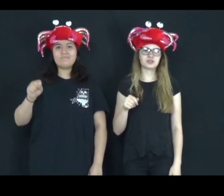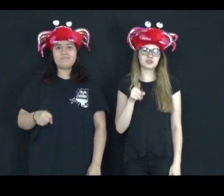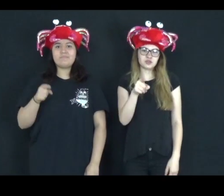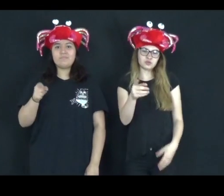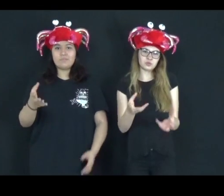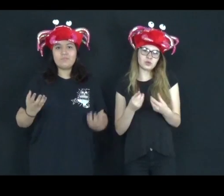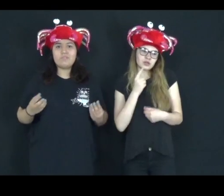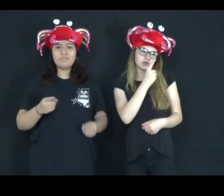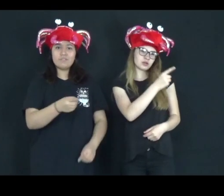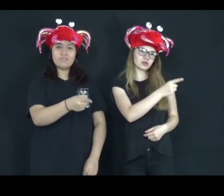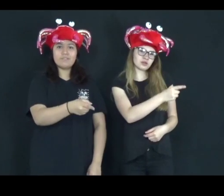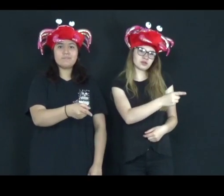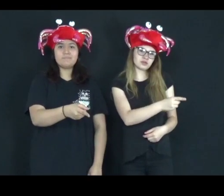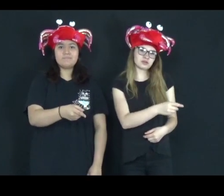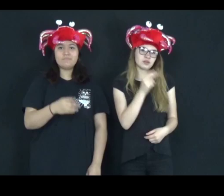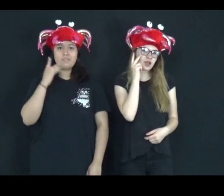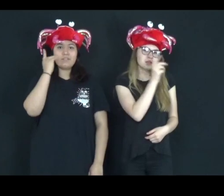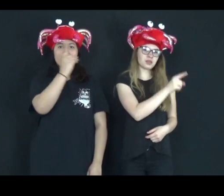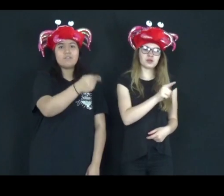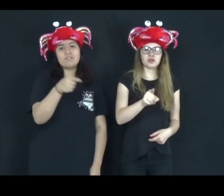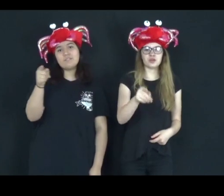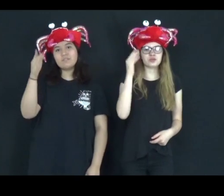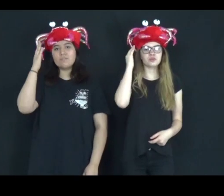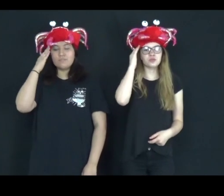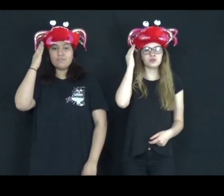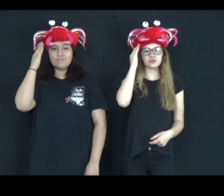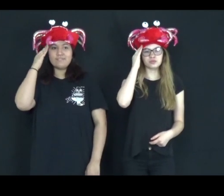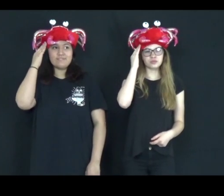Yes, you want her. Look at her, you know you do.